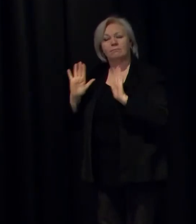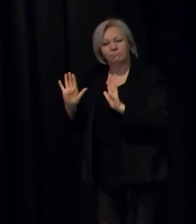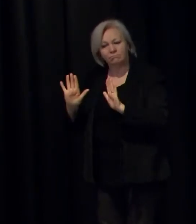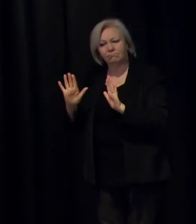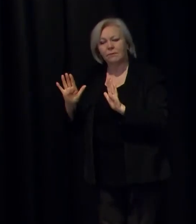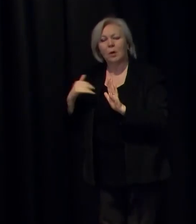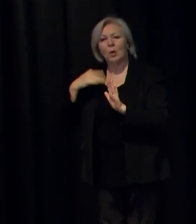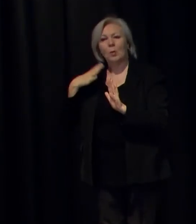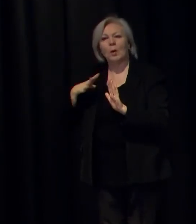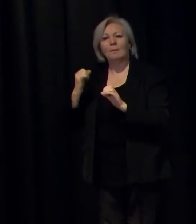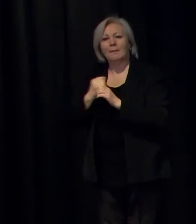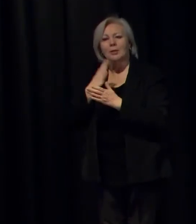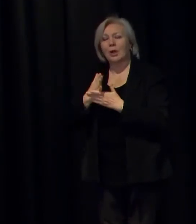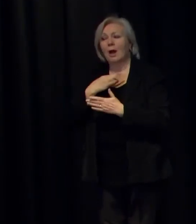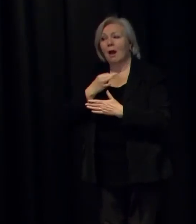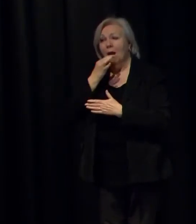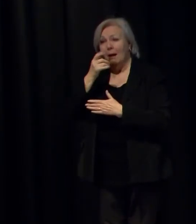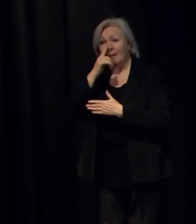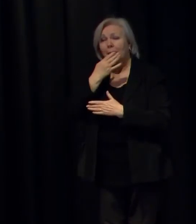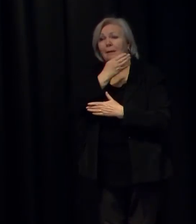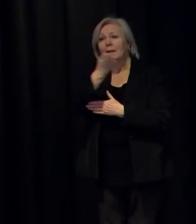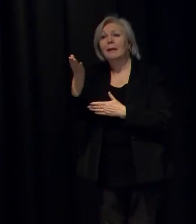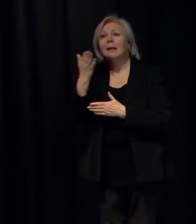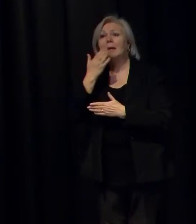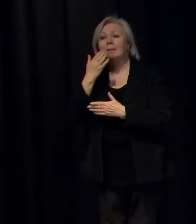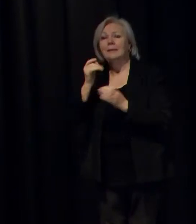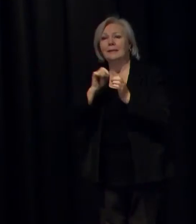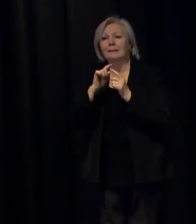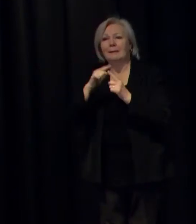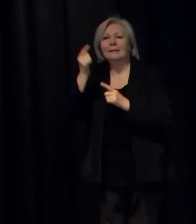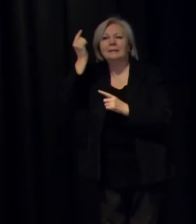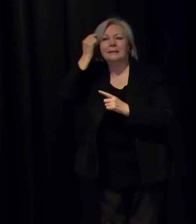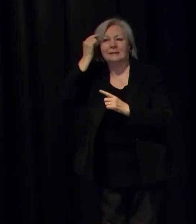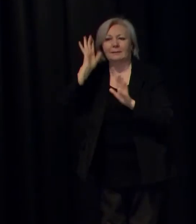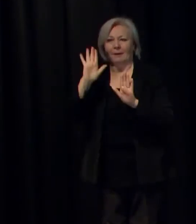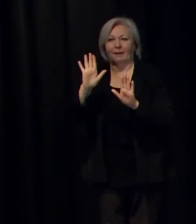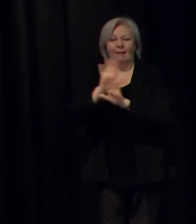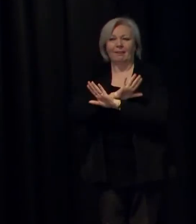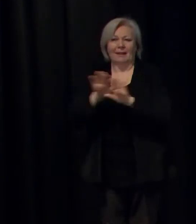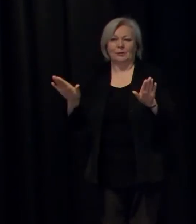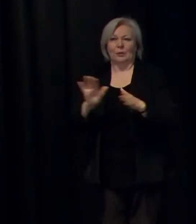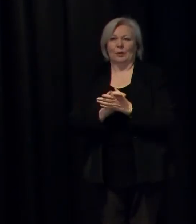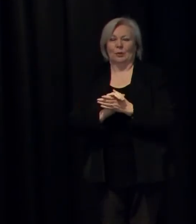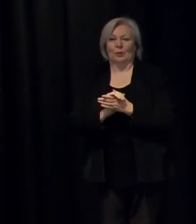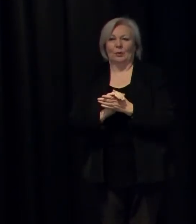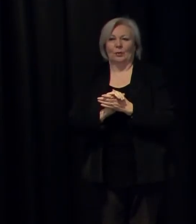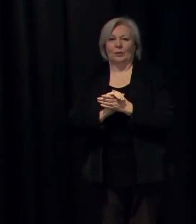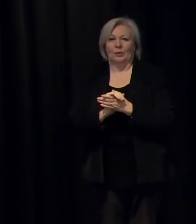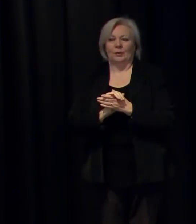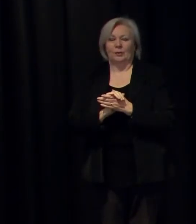people to be sensible. We want people to enjoy these freedoms as well. We recognise that